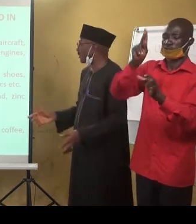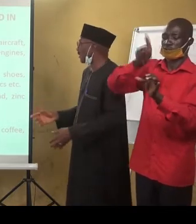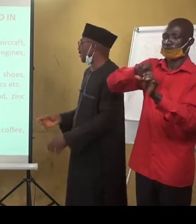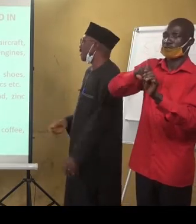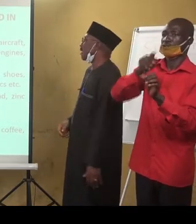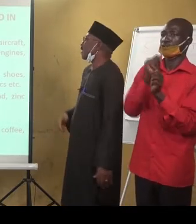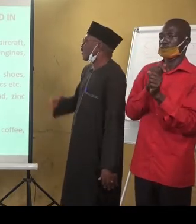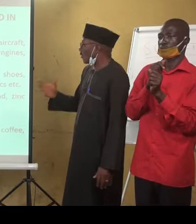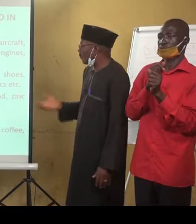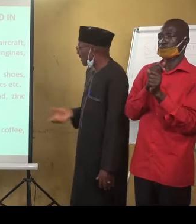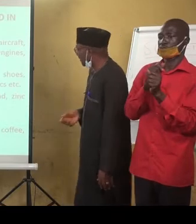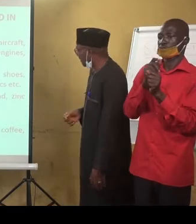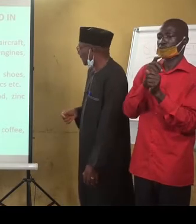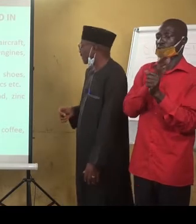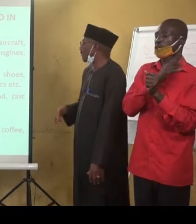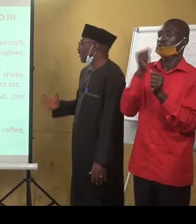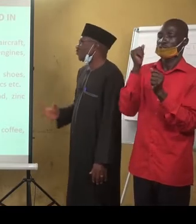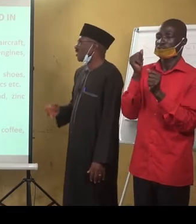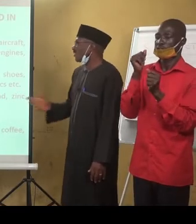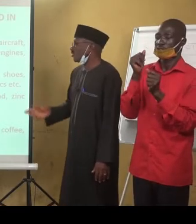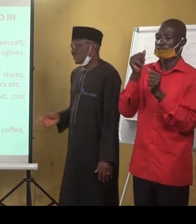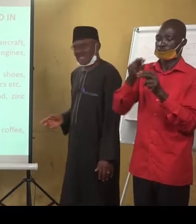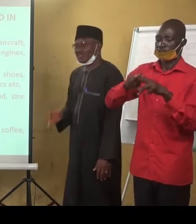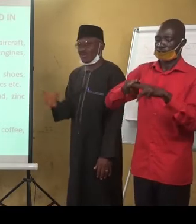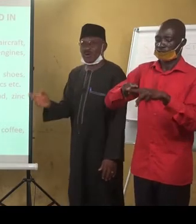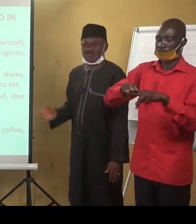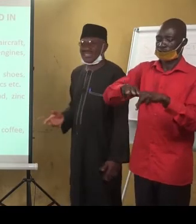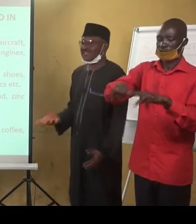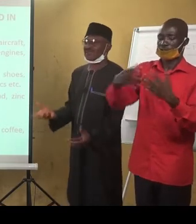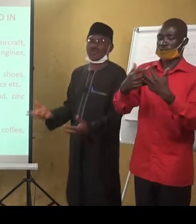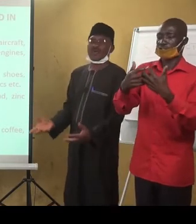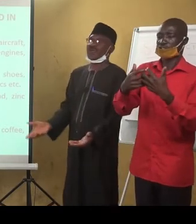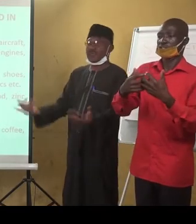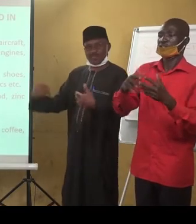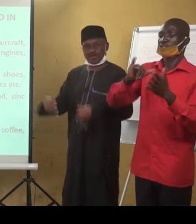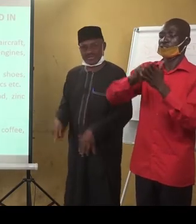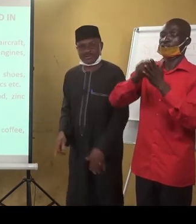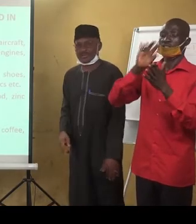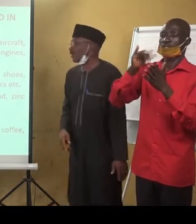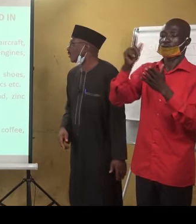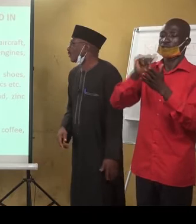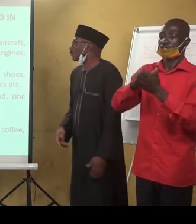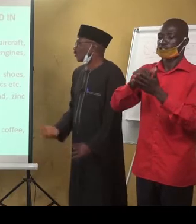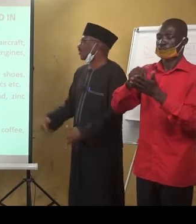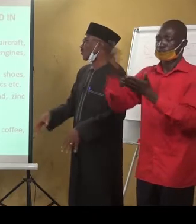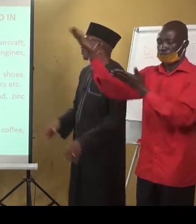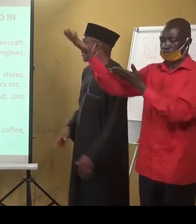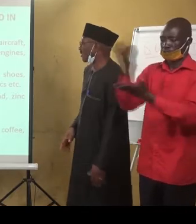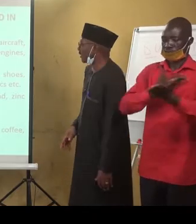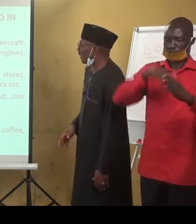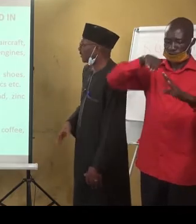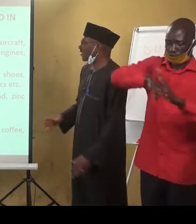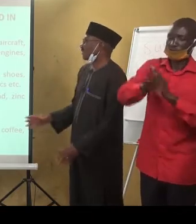petrochemical components, railway engines, and so on. That is the one we import to this